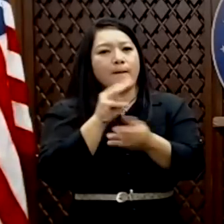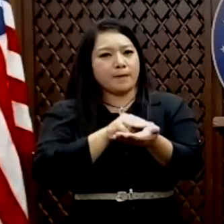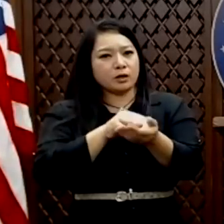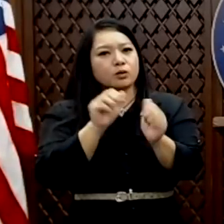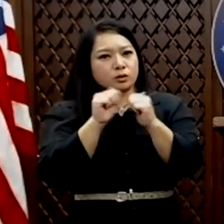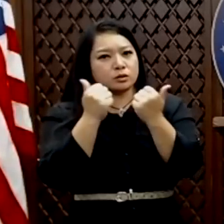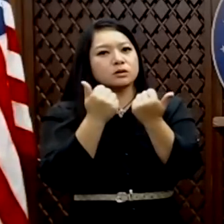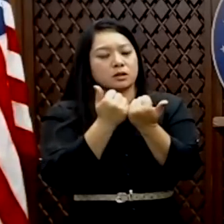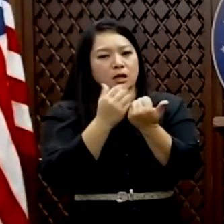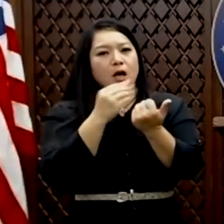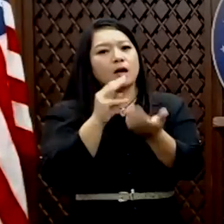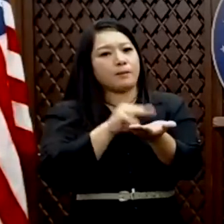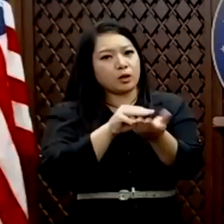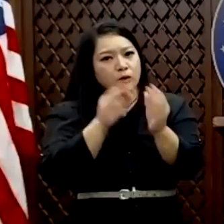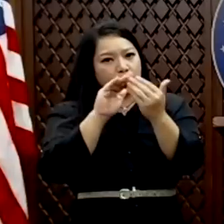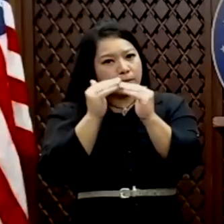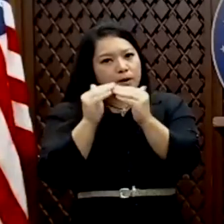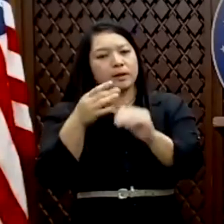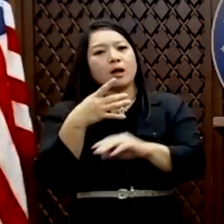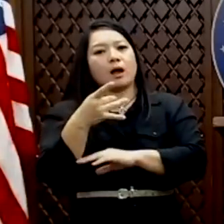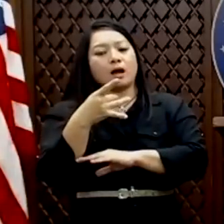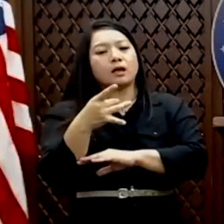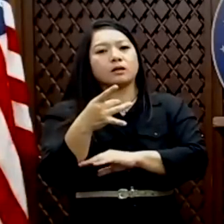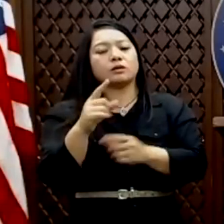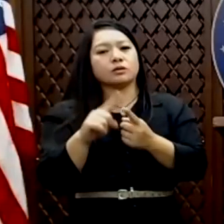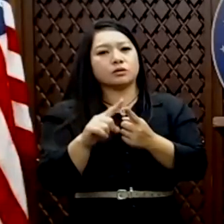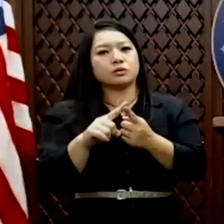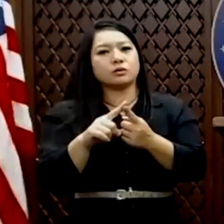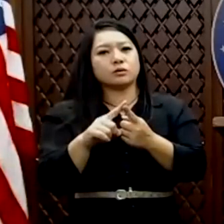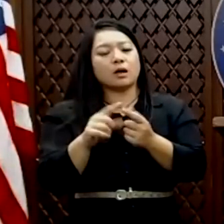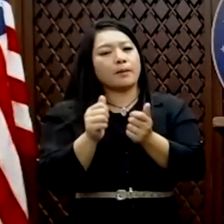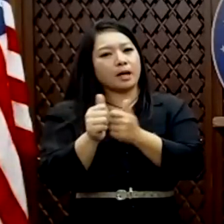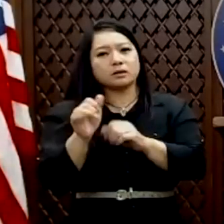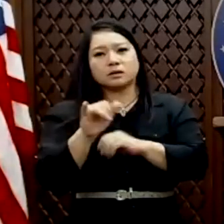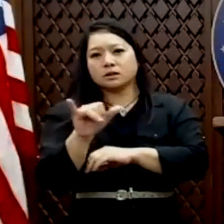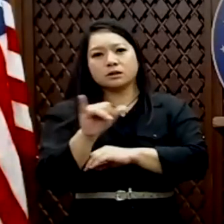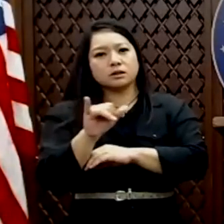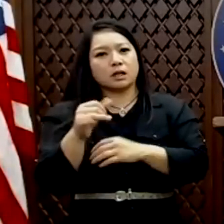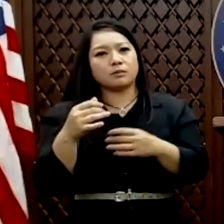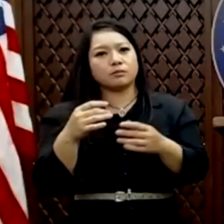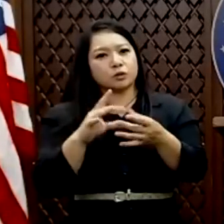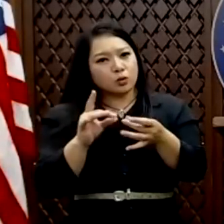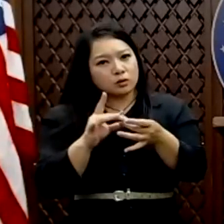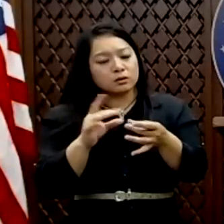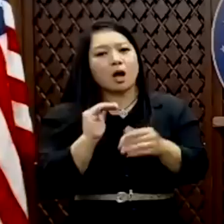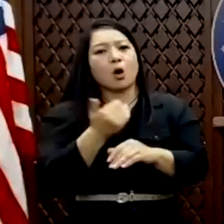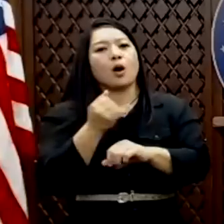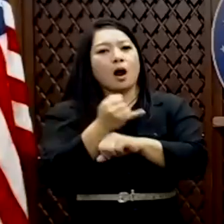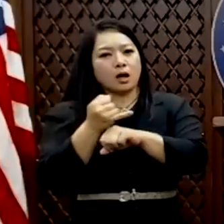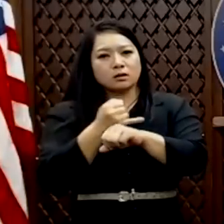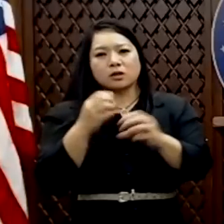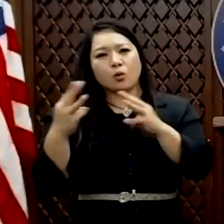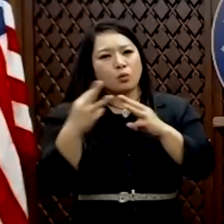and the medical community, I'd like to pass the same message. Our island is at